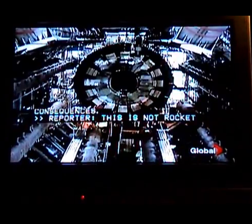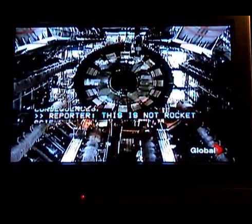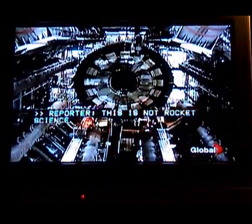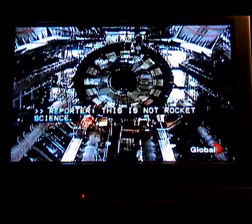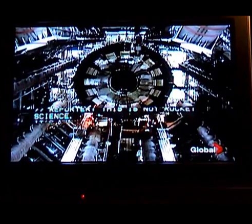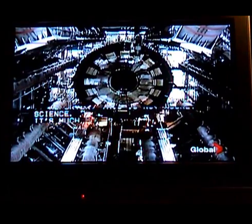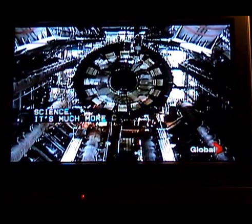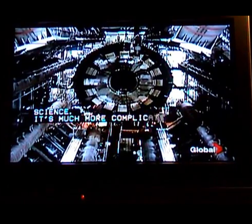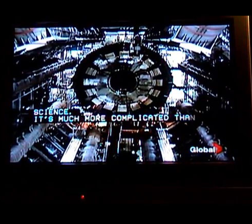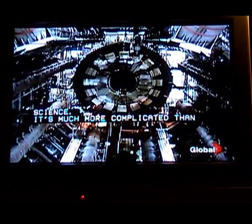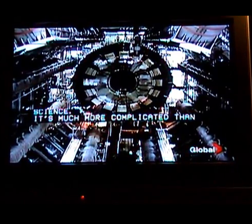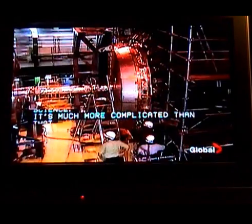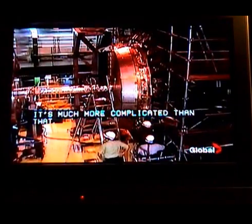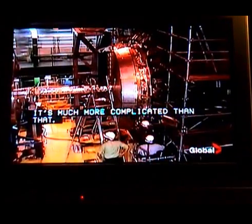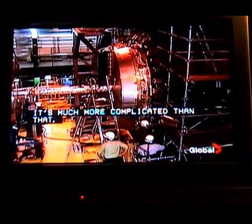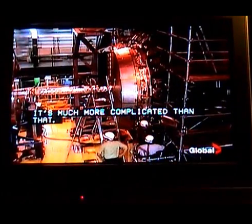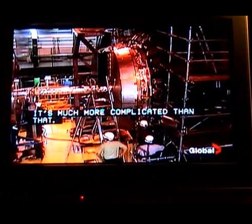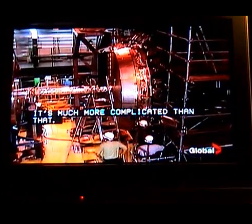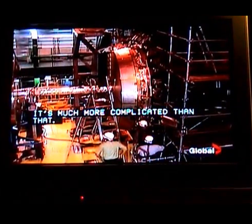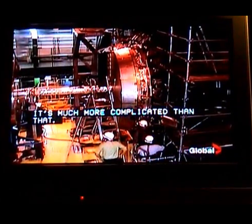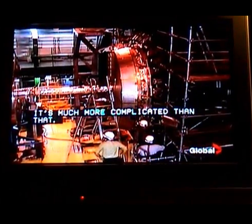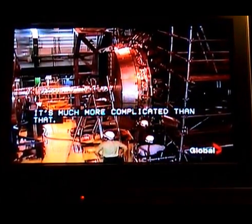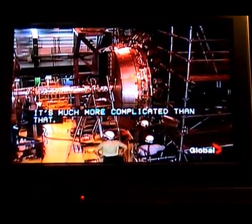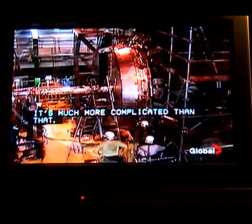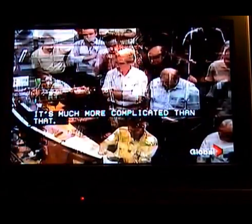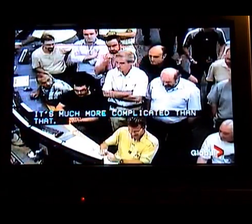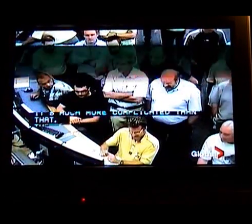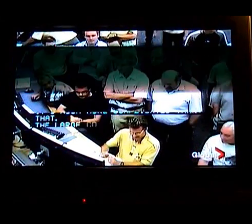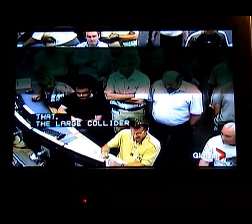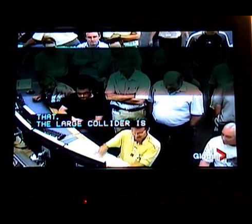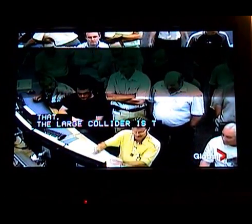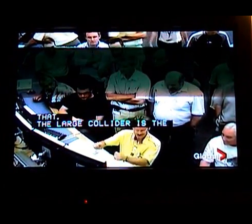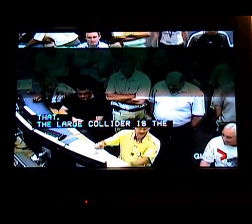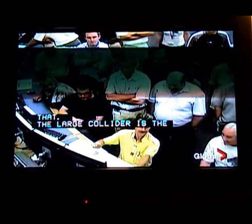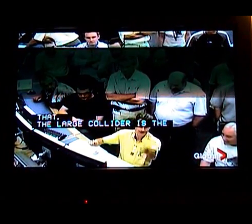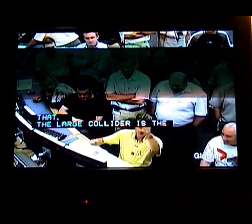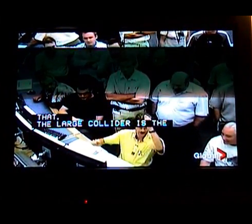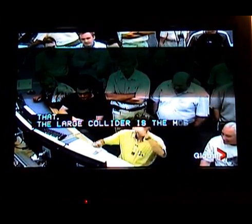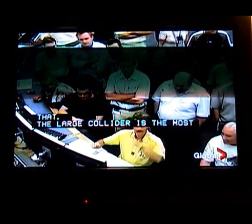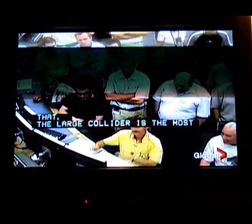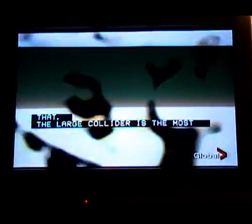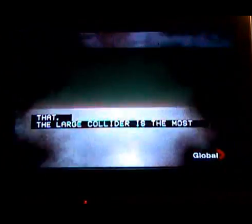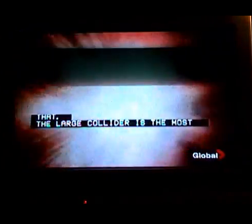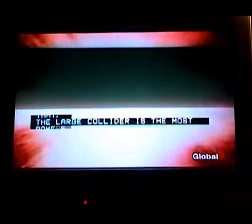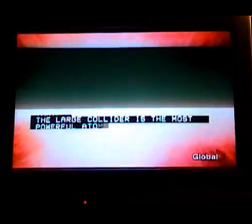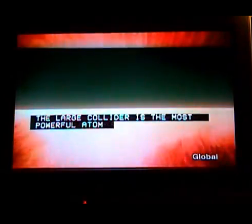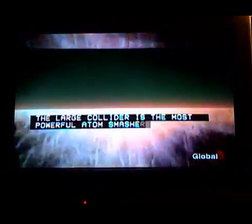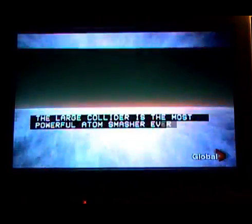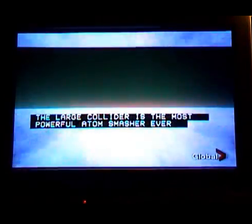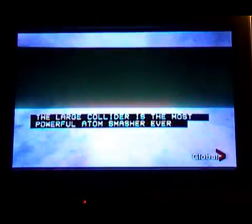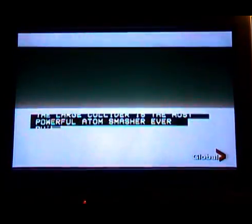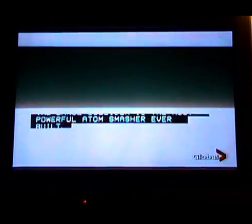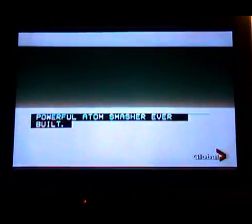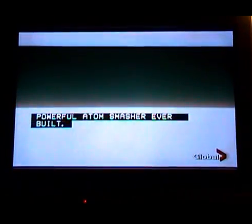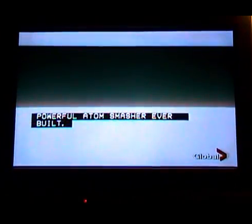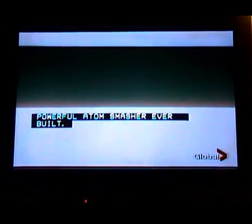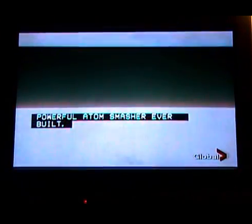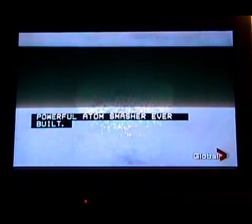most powerful atom smasher ever built. And when scientists switch it on tomorrow, we could discover a world of cosmic